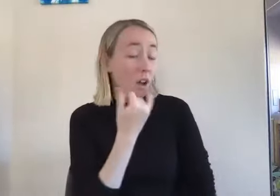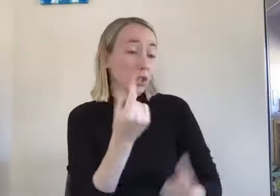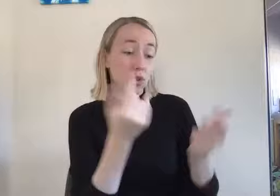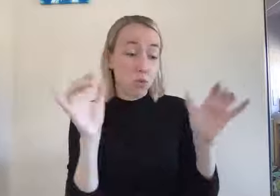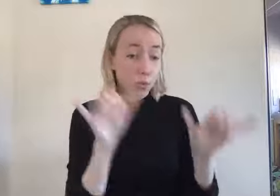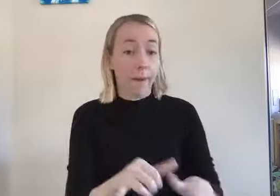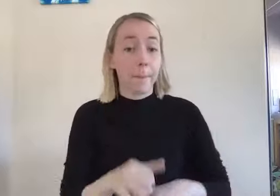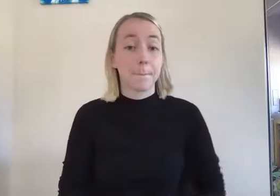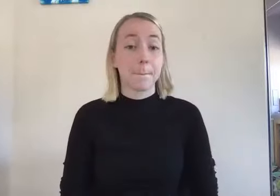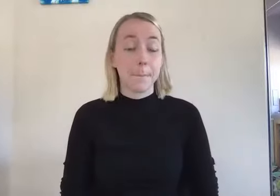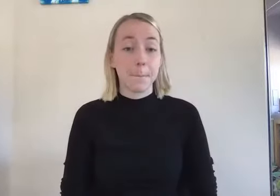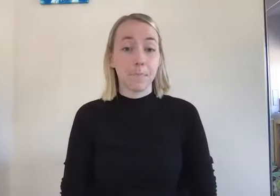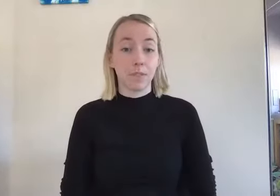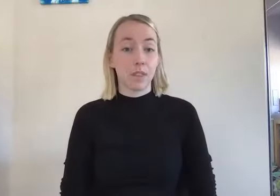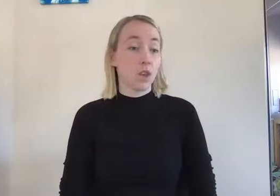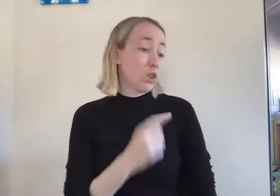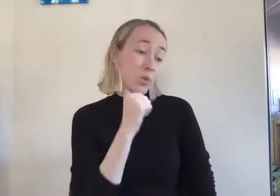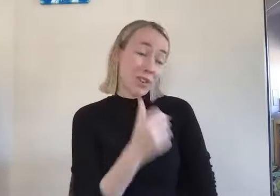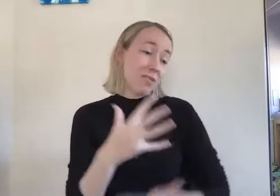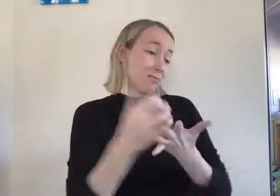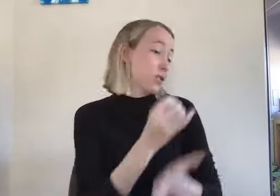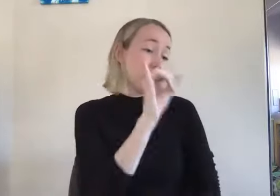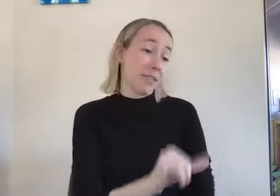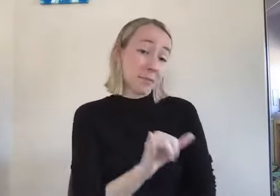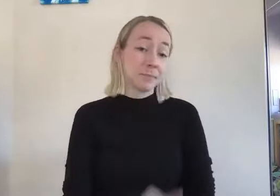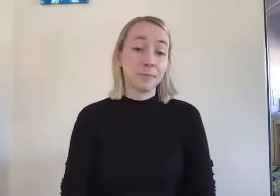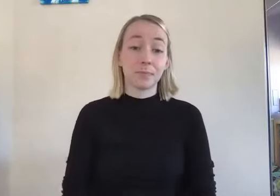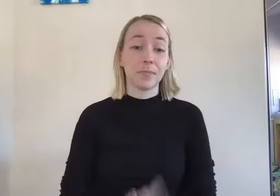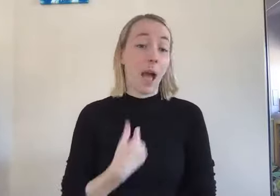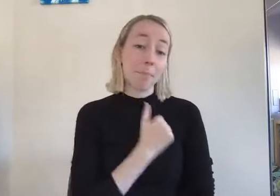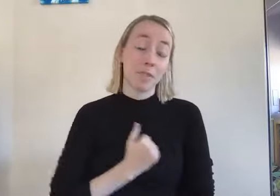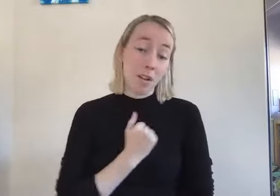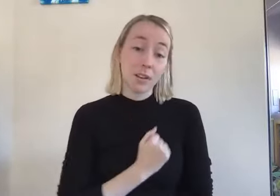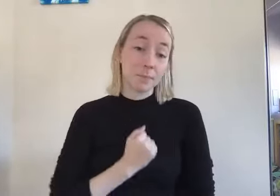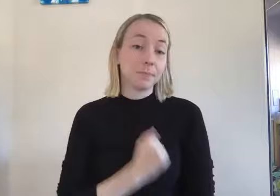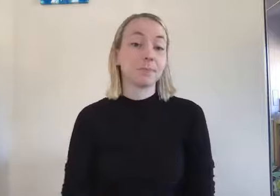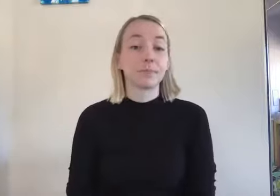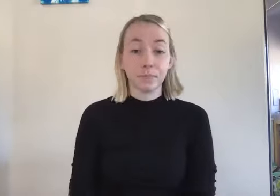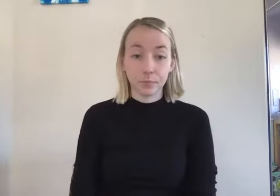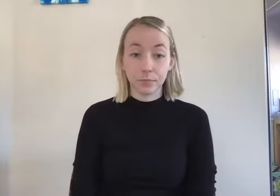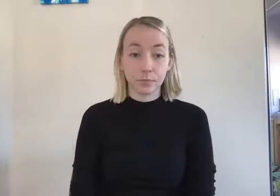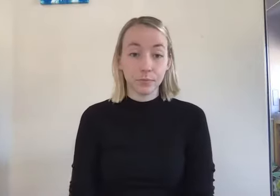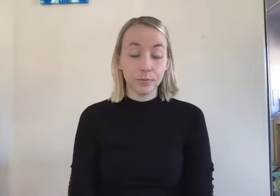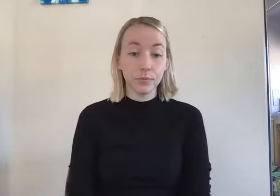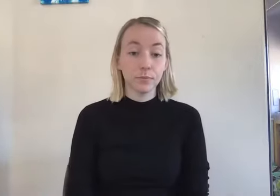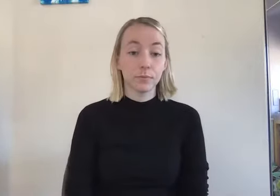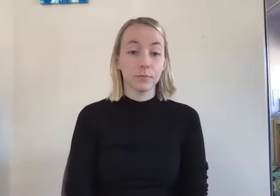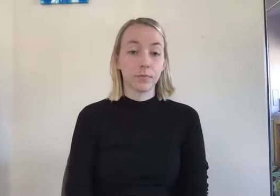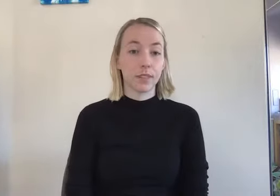was wrong to do that. And in many cases, I'd say you didn't deserve to be treated like that. You absolutely didn't. And is there